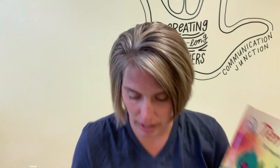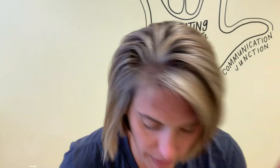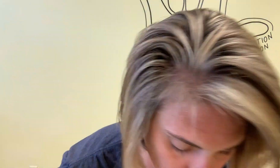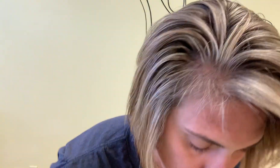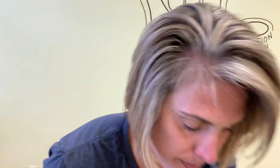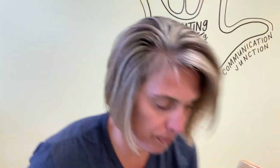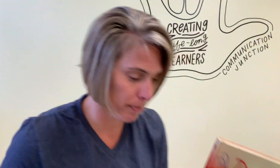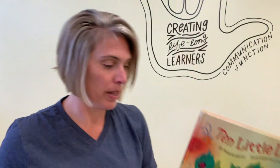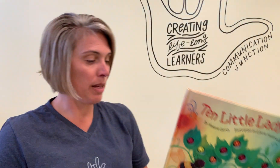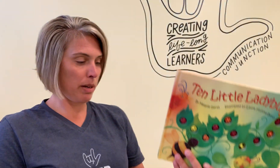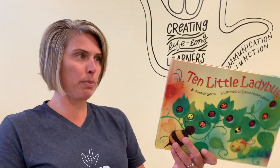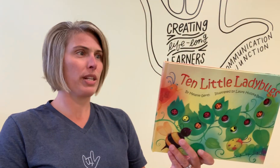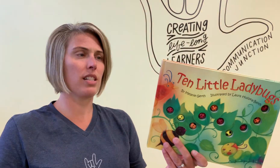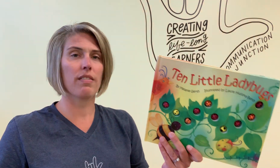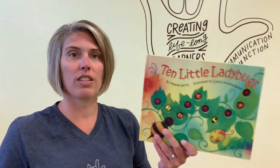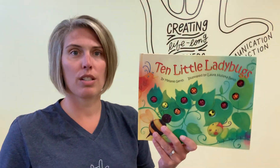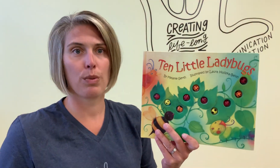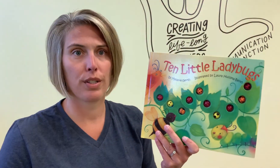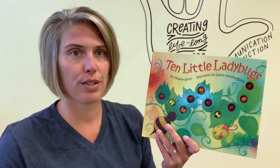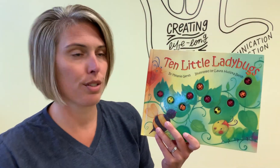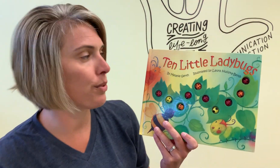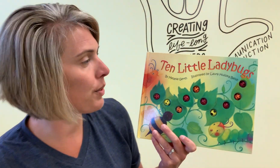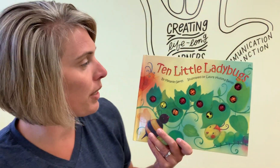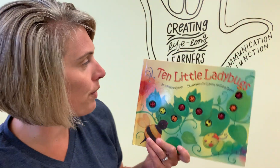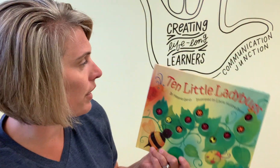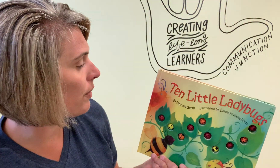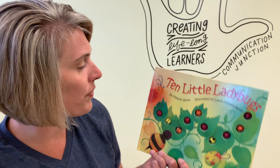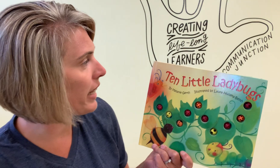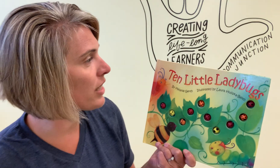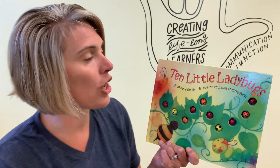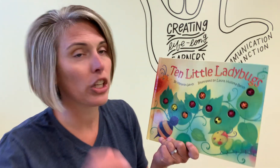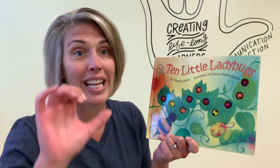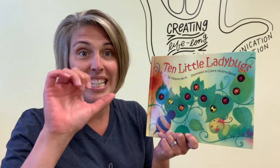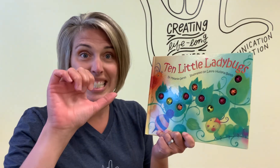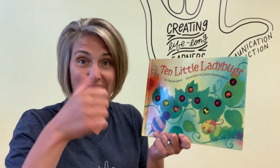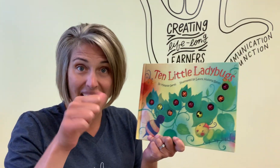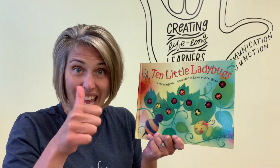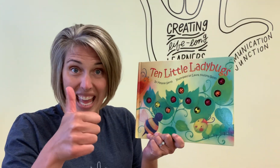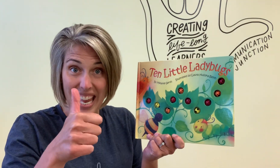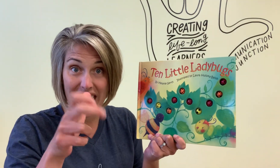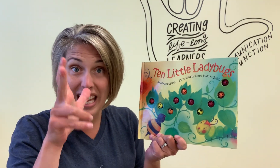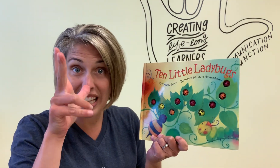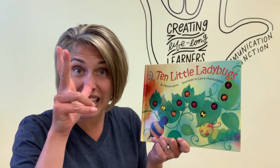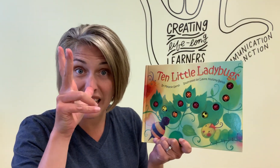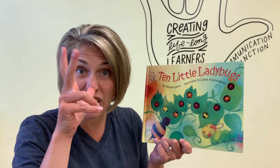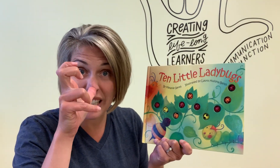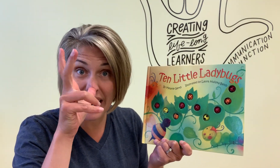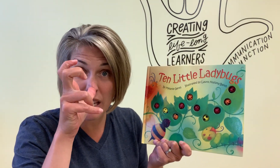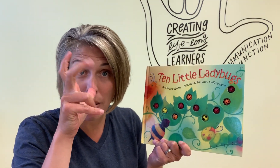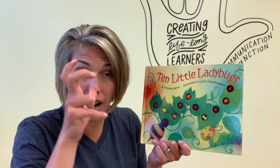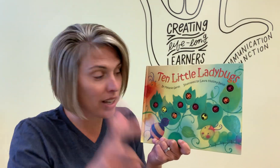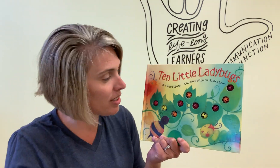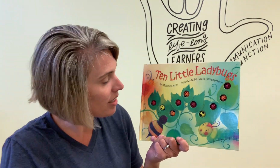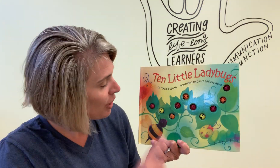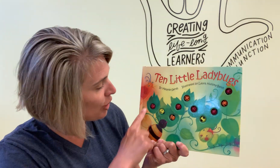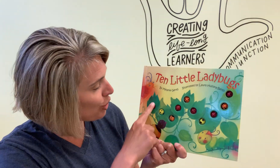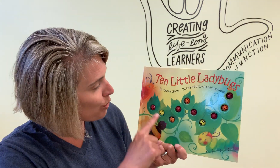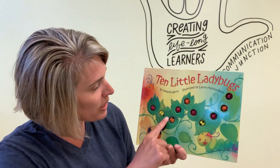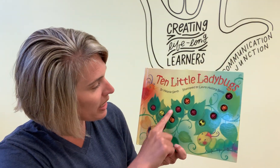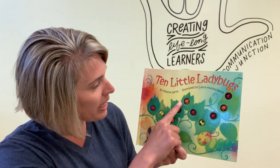love this one. My boys loved this one also when they were little. It's called 10 Little Ladybugs. Do you see